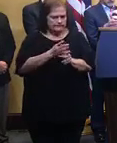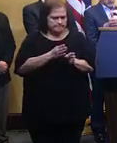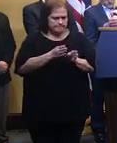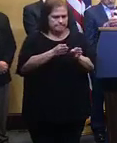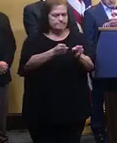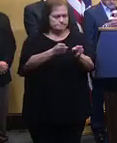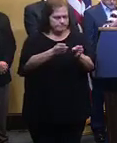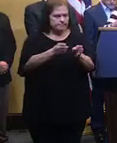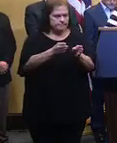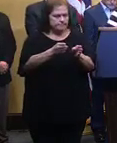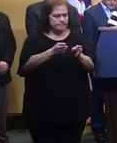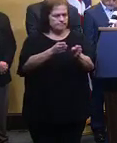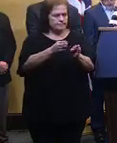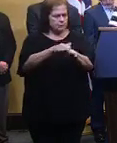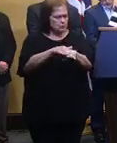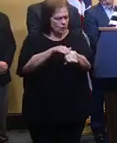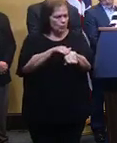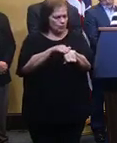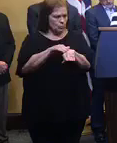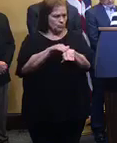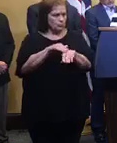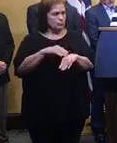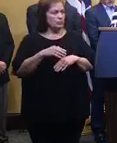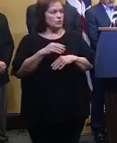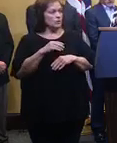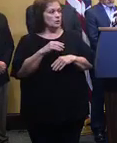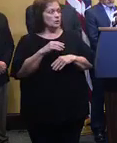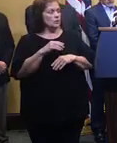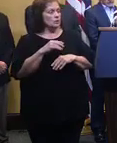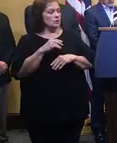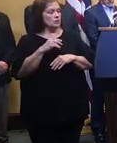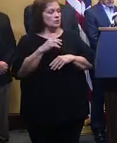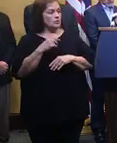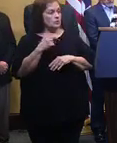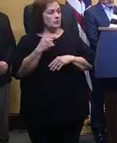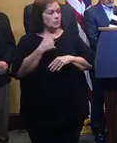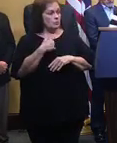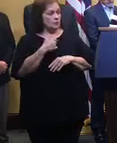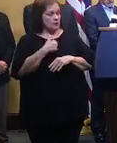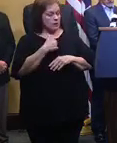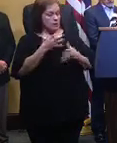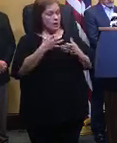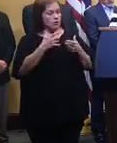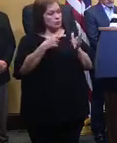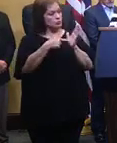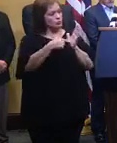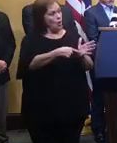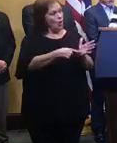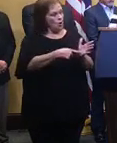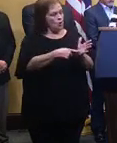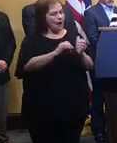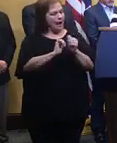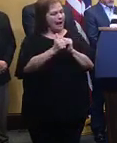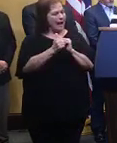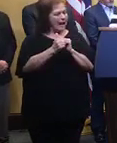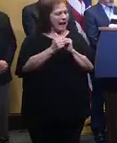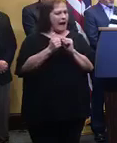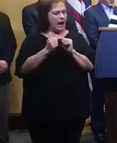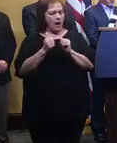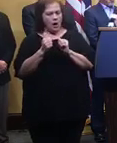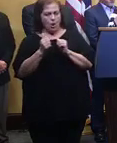time. So as we take the step with showing how we're using the one-time and the